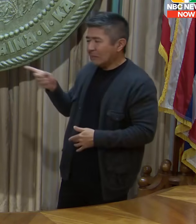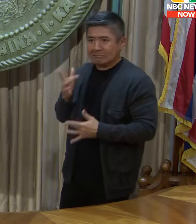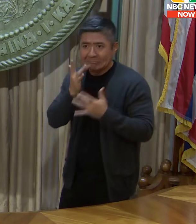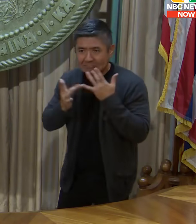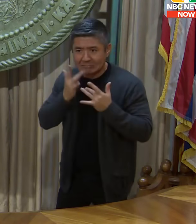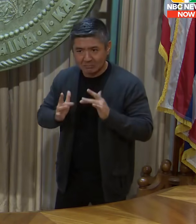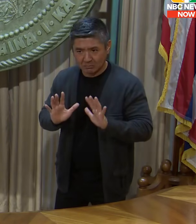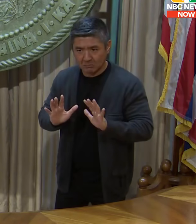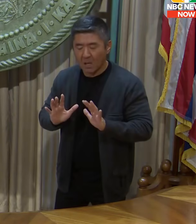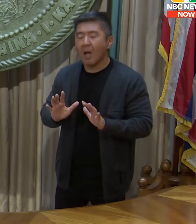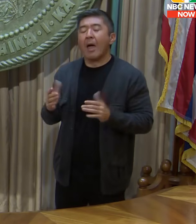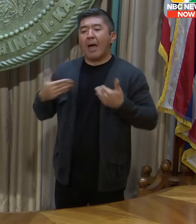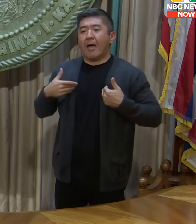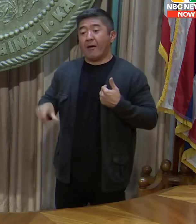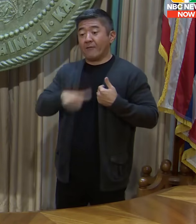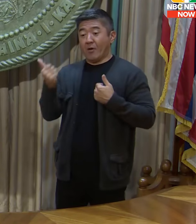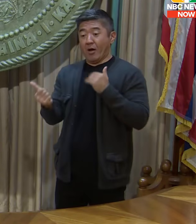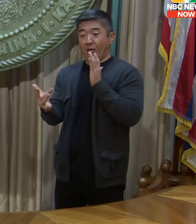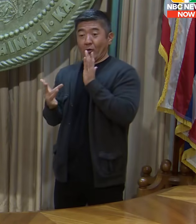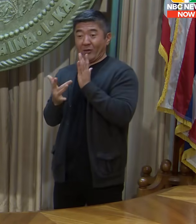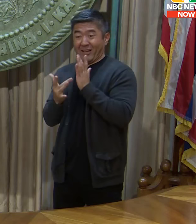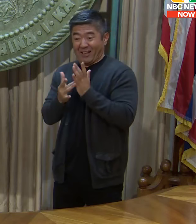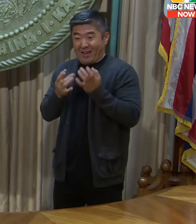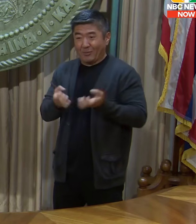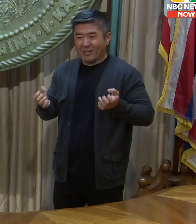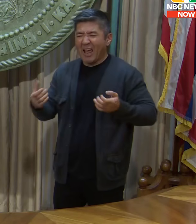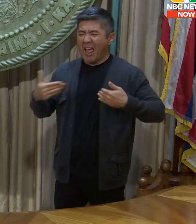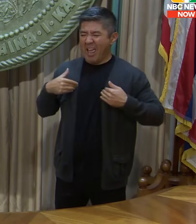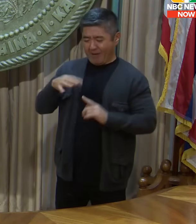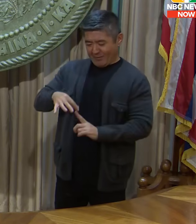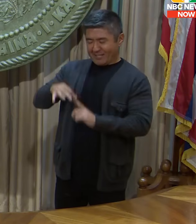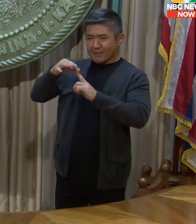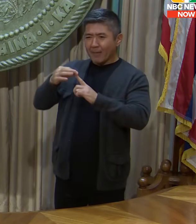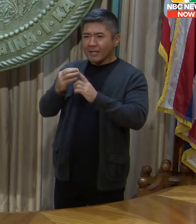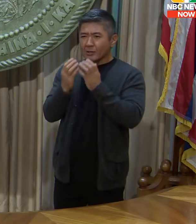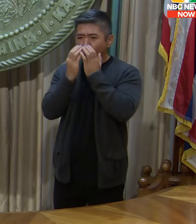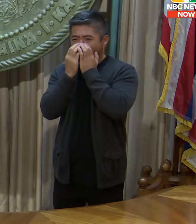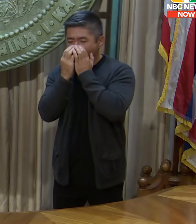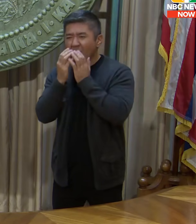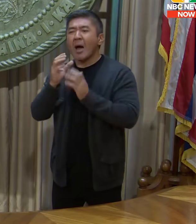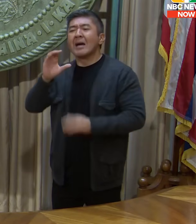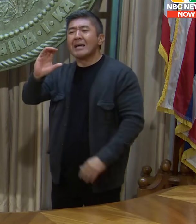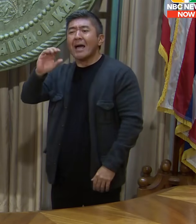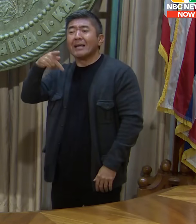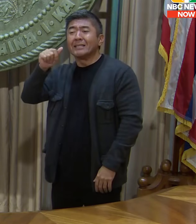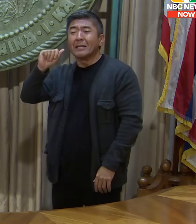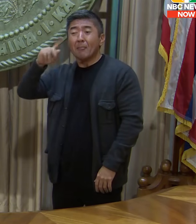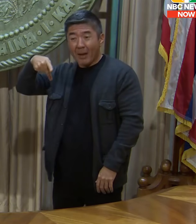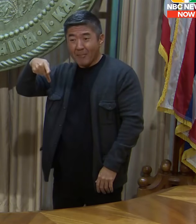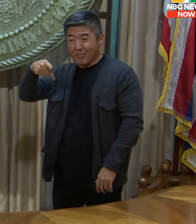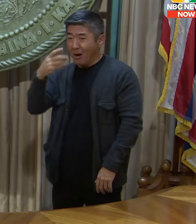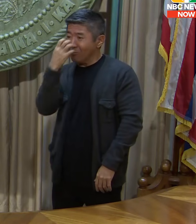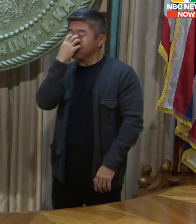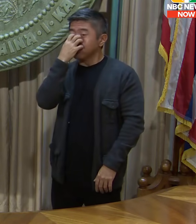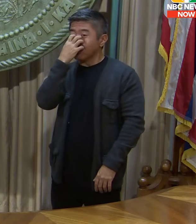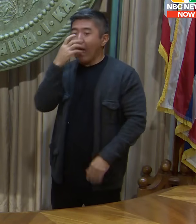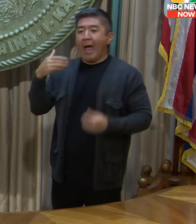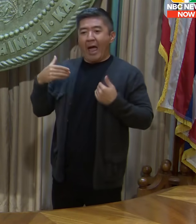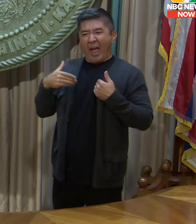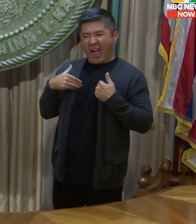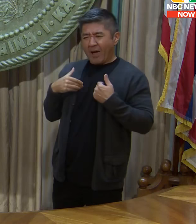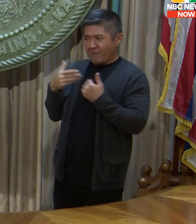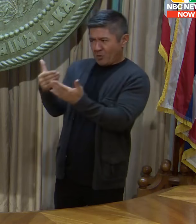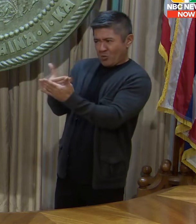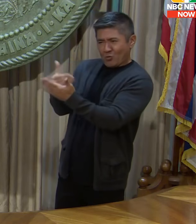too. We're preparing a special kind of mask that's like a CPAP machine that provides oxygen for people in a dense way. They're experimenting on that in